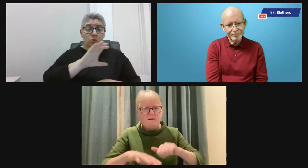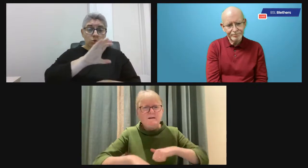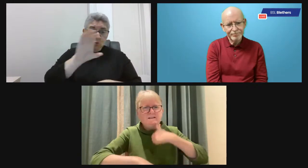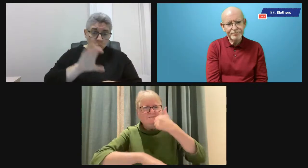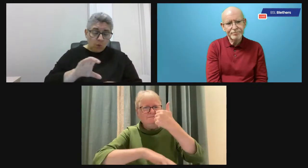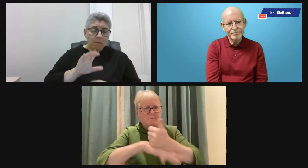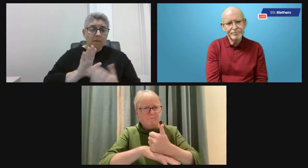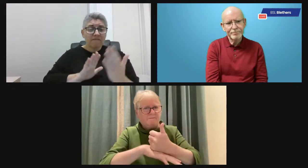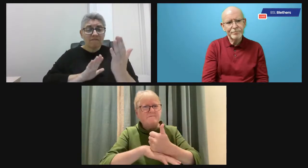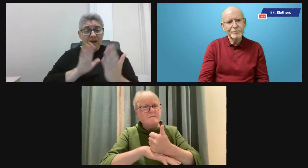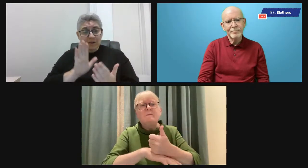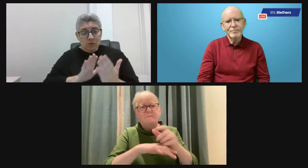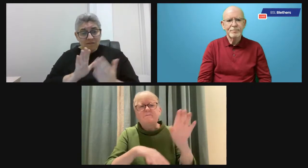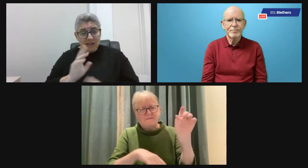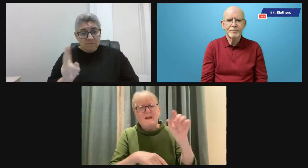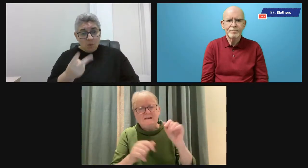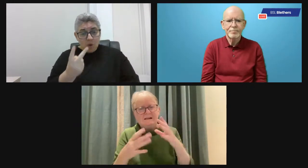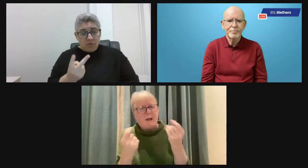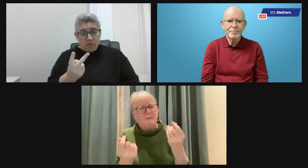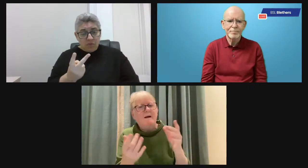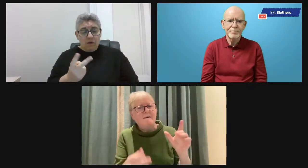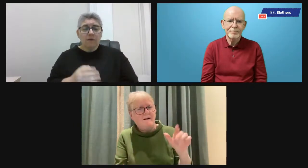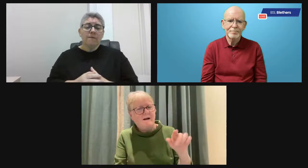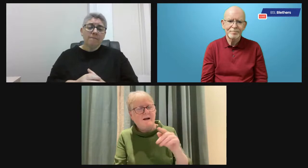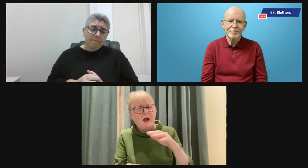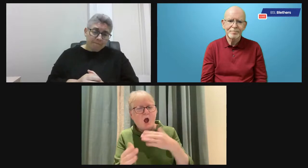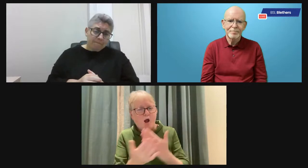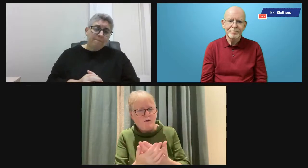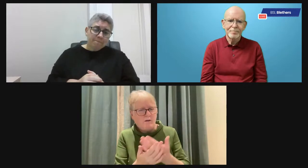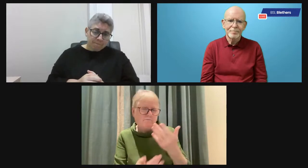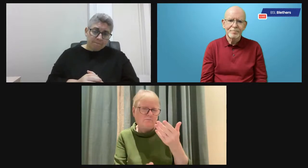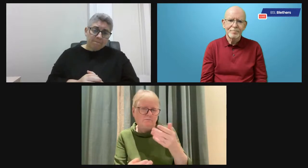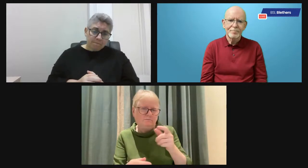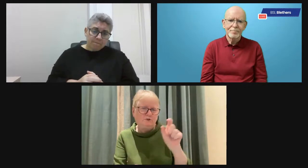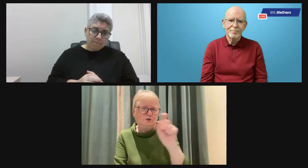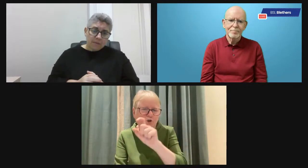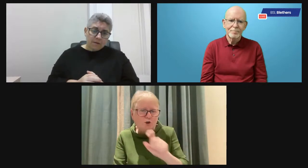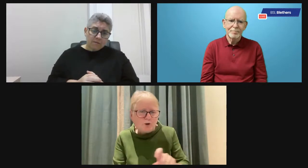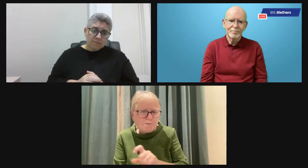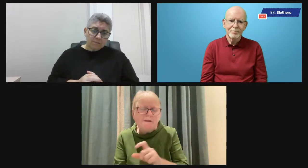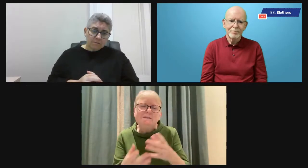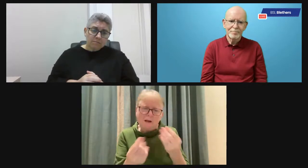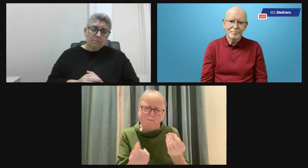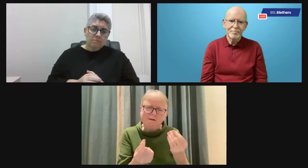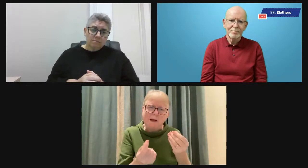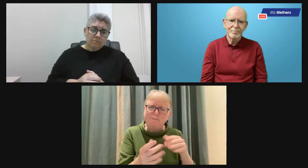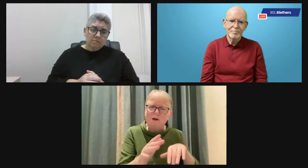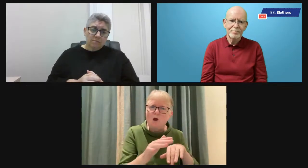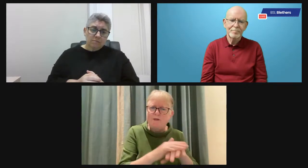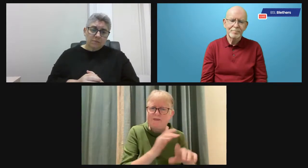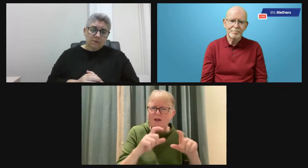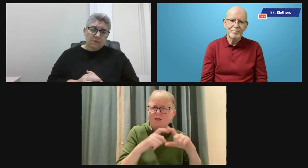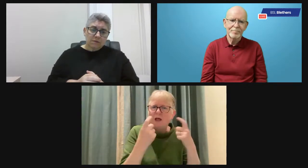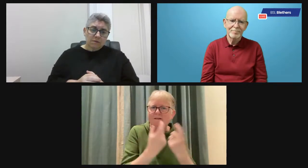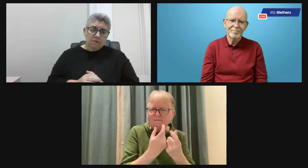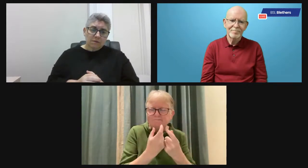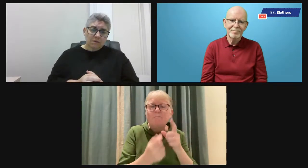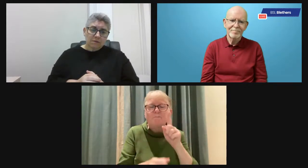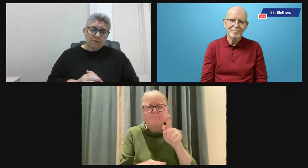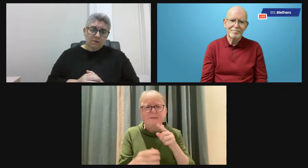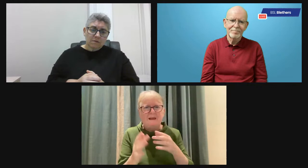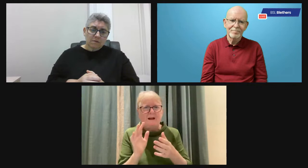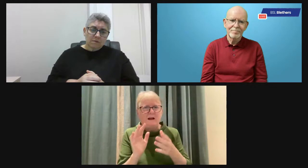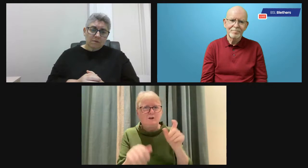members. So when you do training, you do Zoom and face-to-face? Yes, yes. Some of them